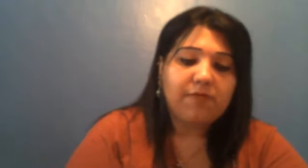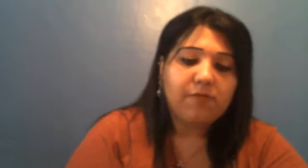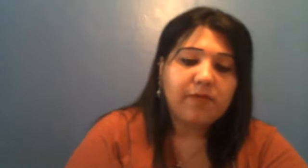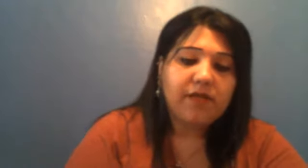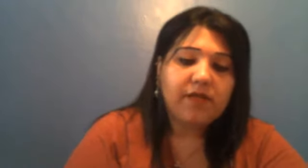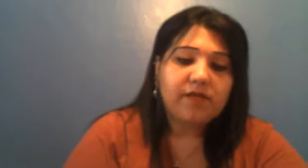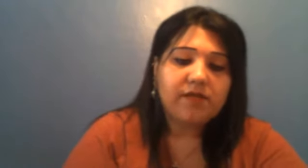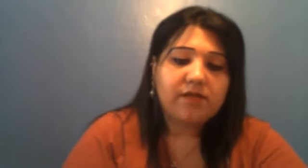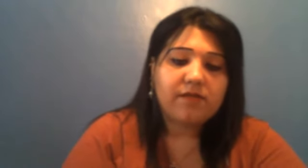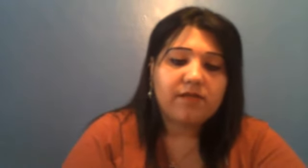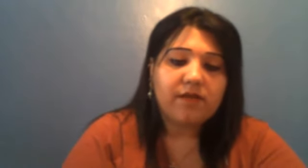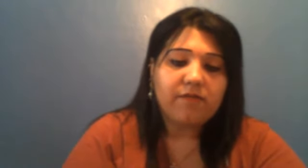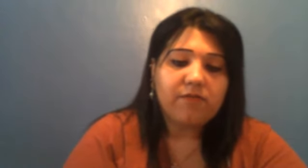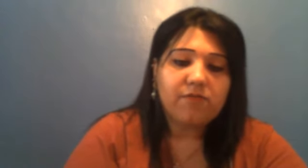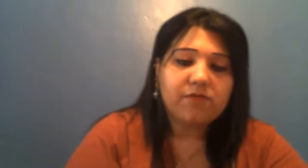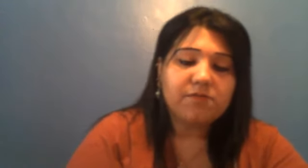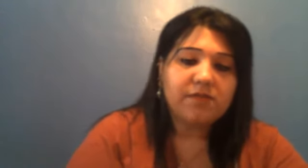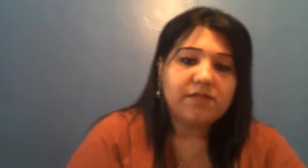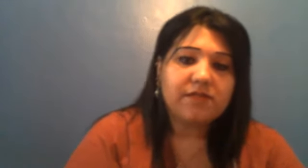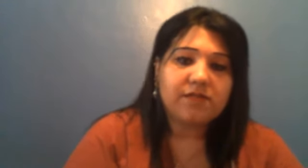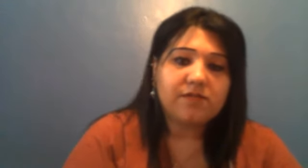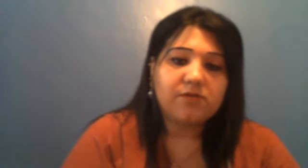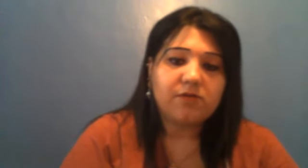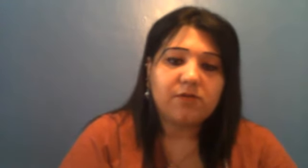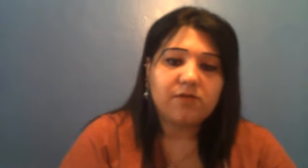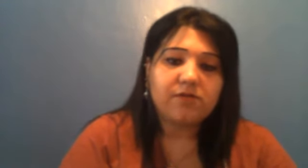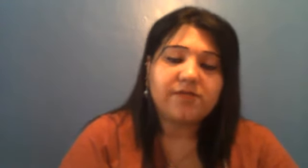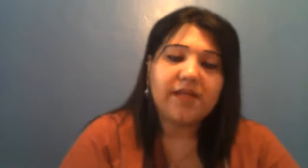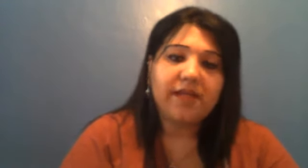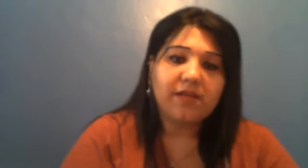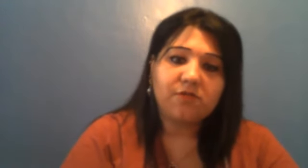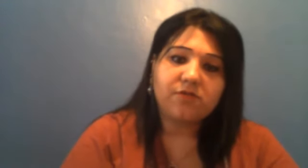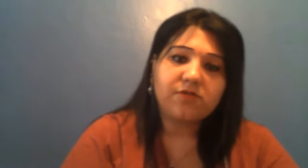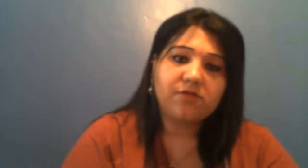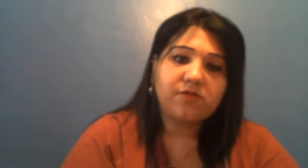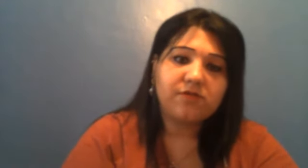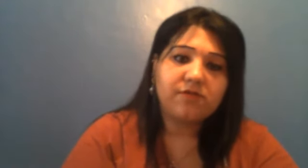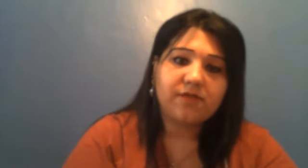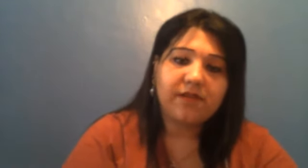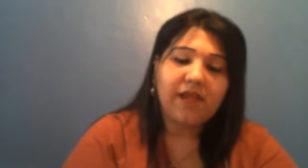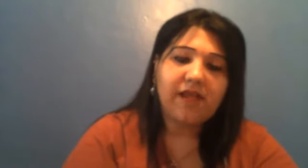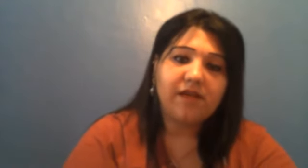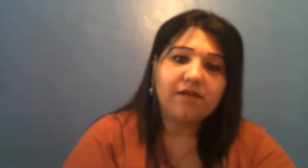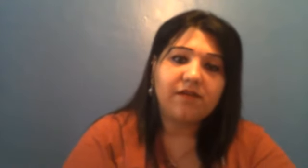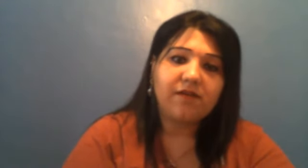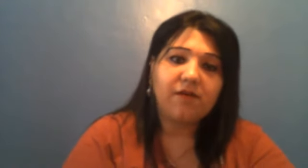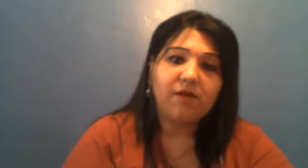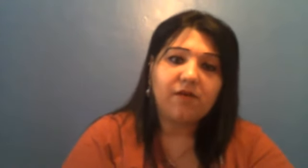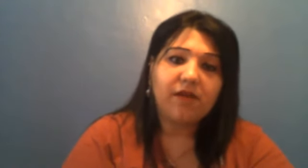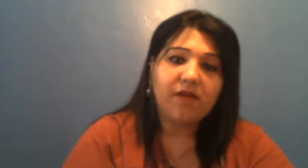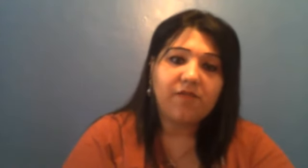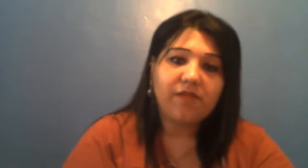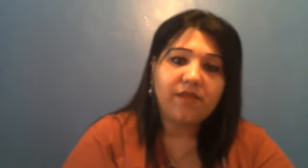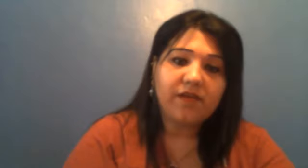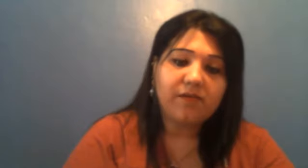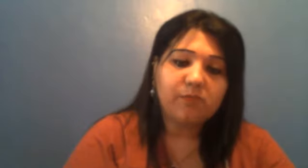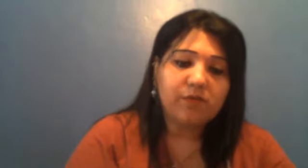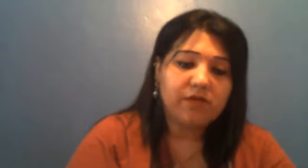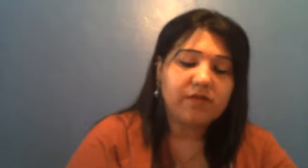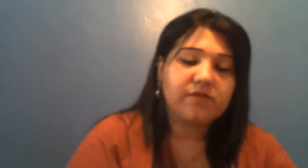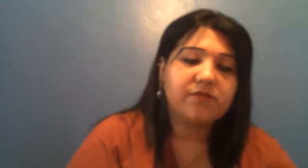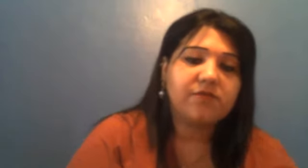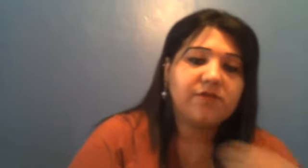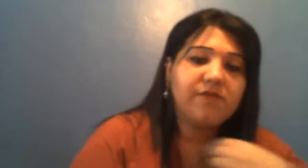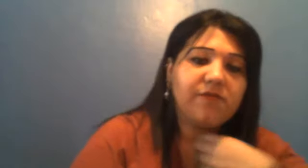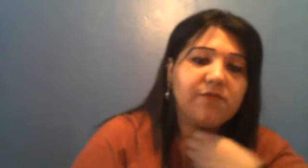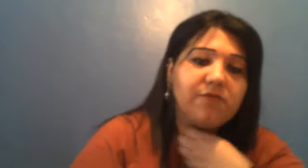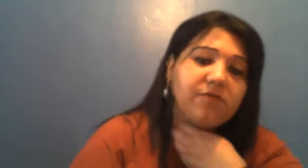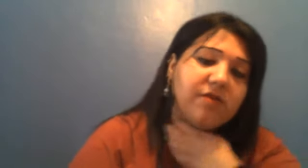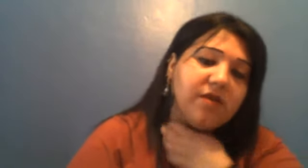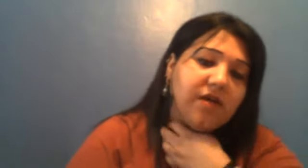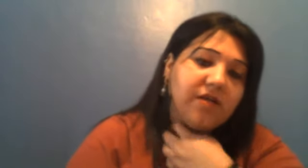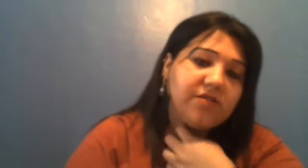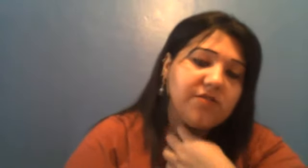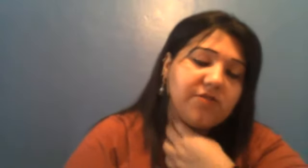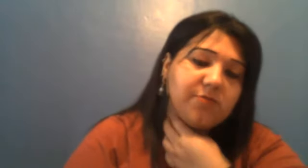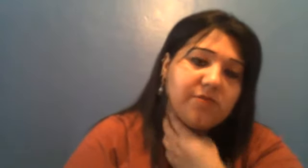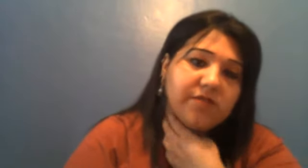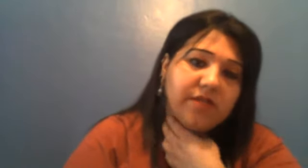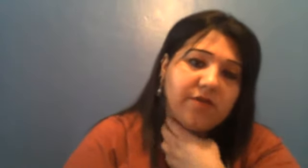will be giving you some lessons on sign language. Not everything, but just a few. Just the ones that I